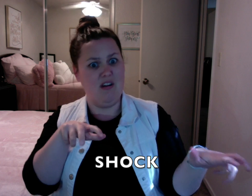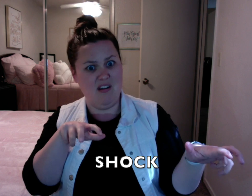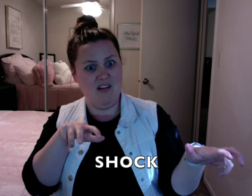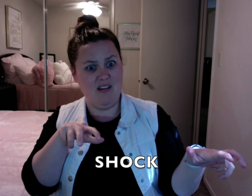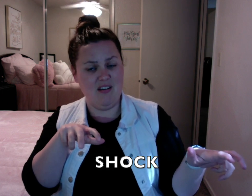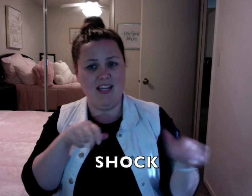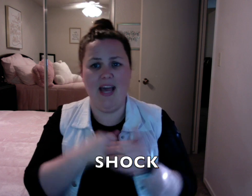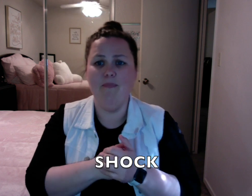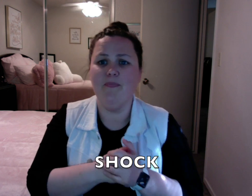Okay.